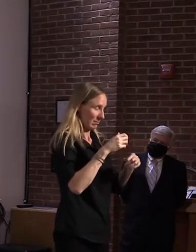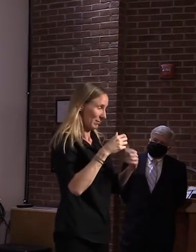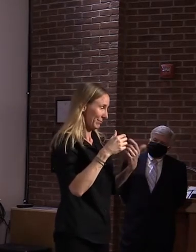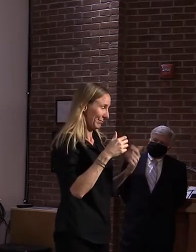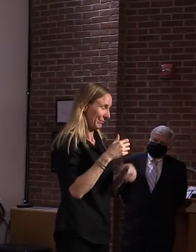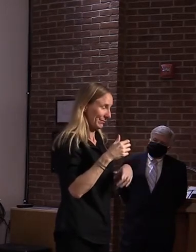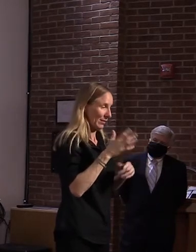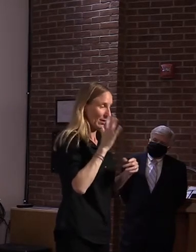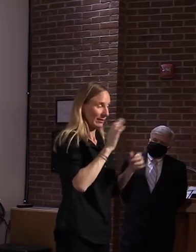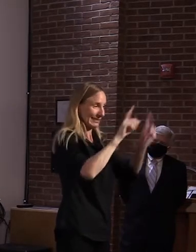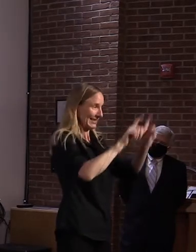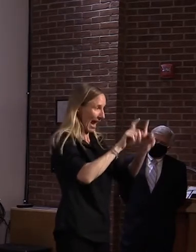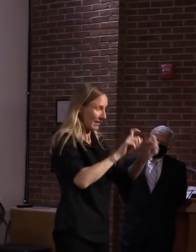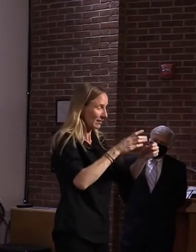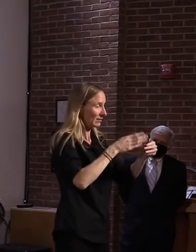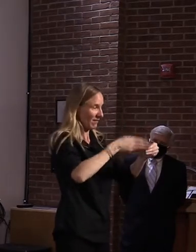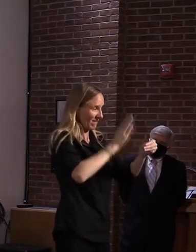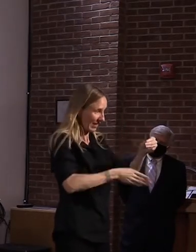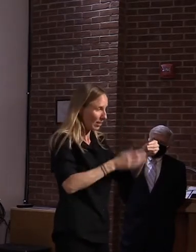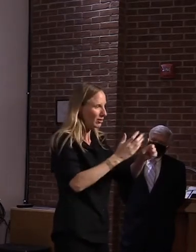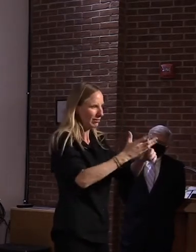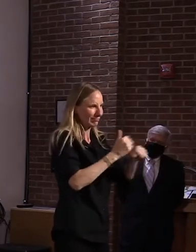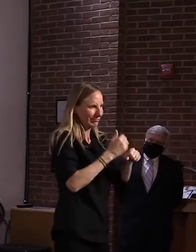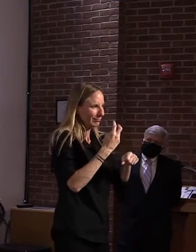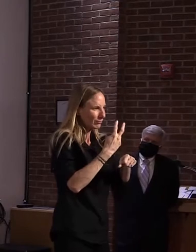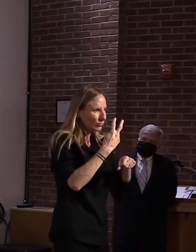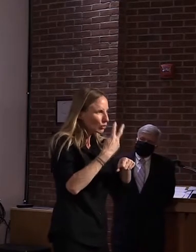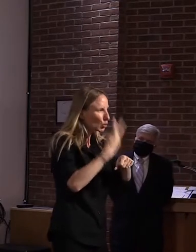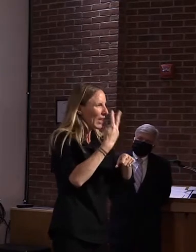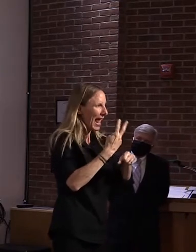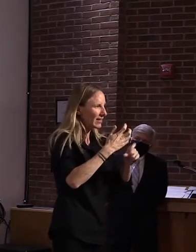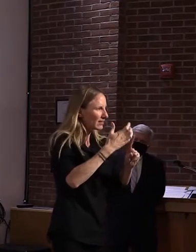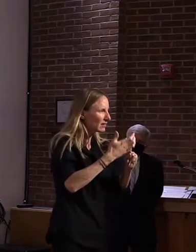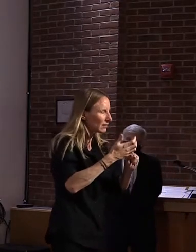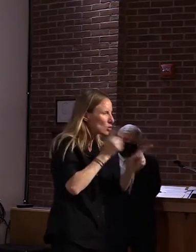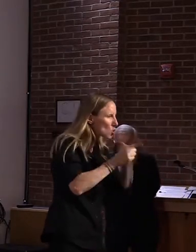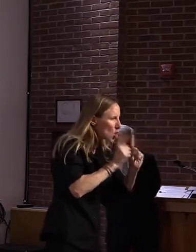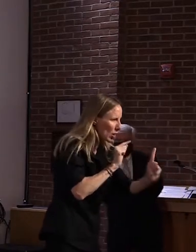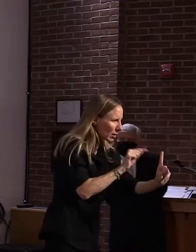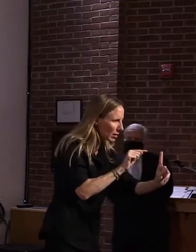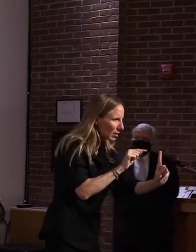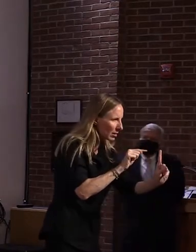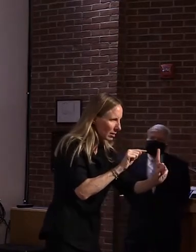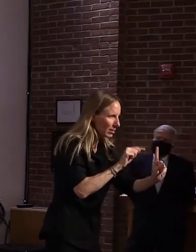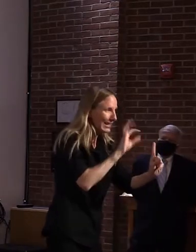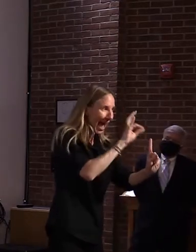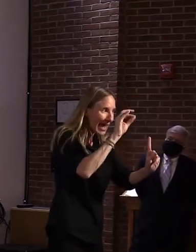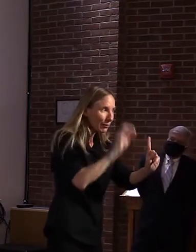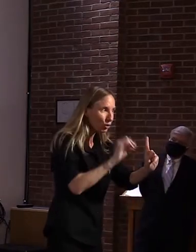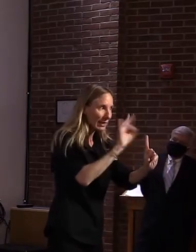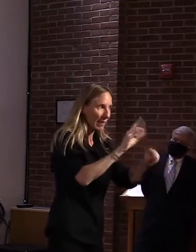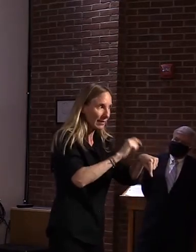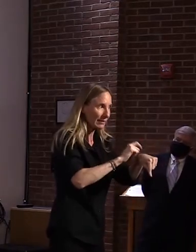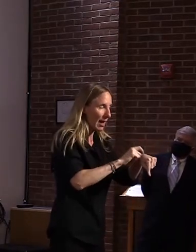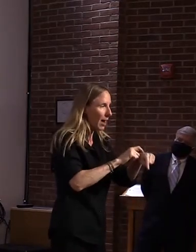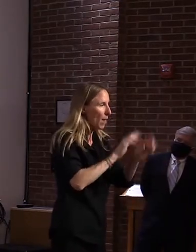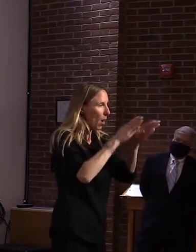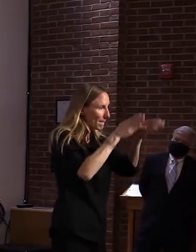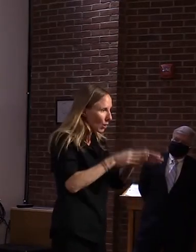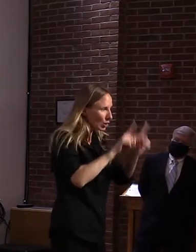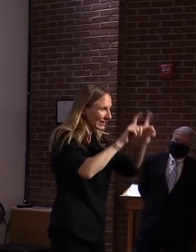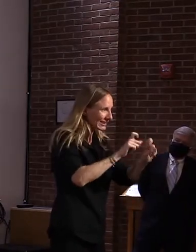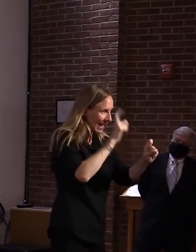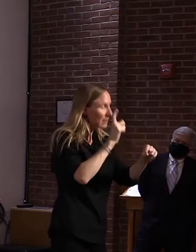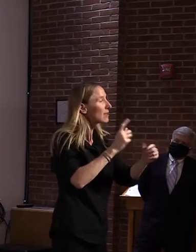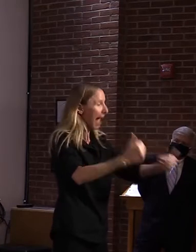that 3% we didn't care about. It probably means 3% were difficult to impossible to find at that point